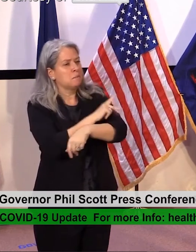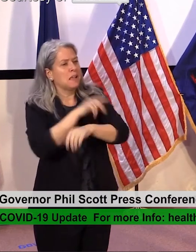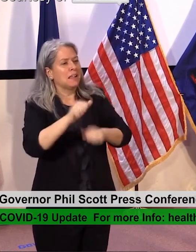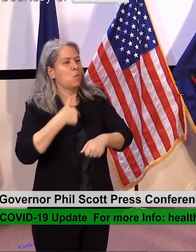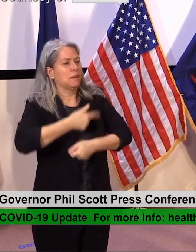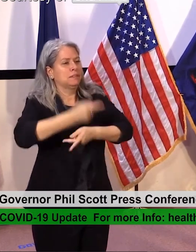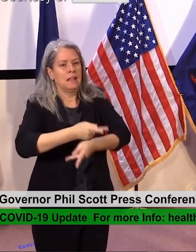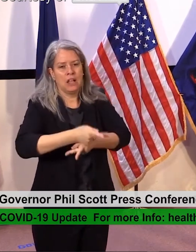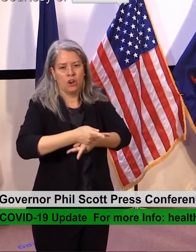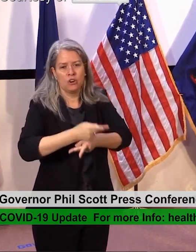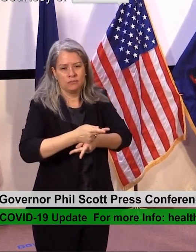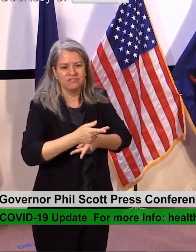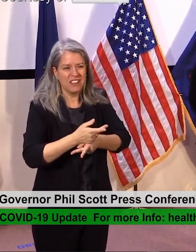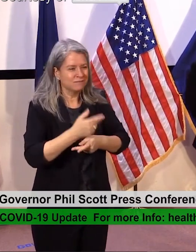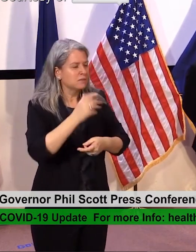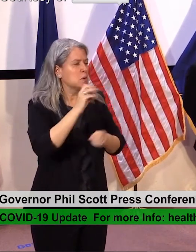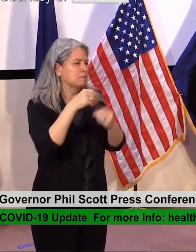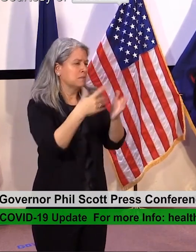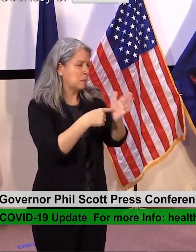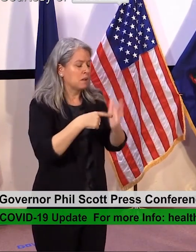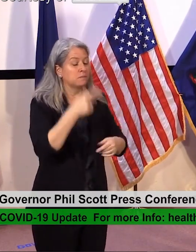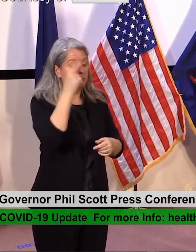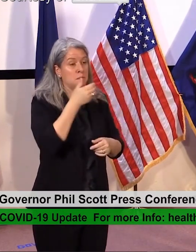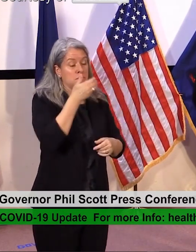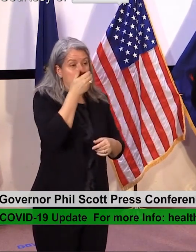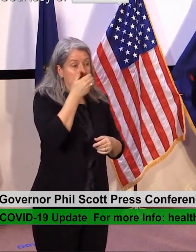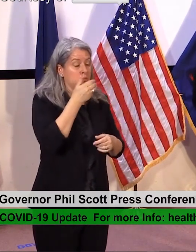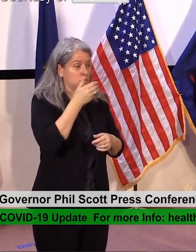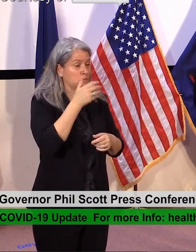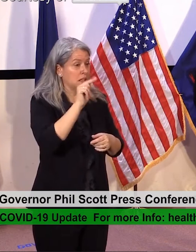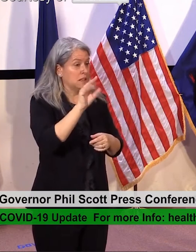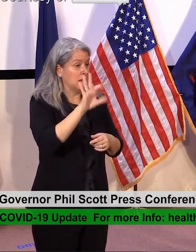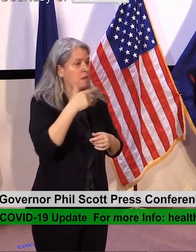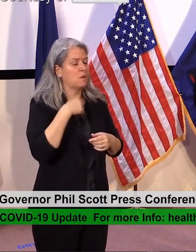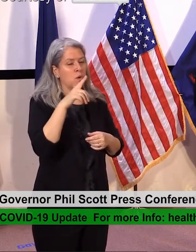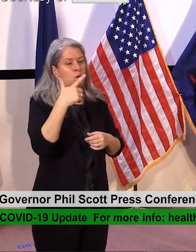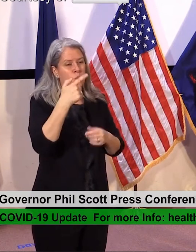just a couple of examples. In N95 respirators, we have